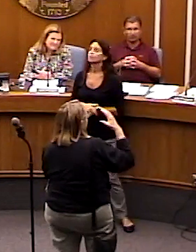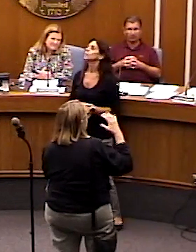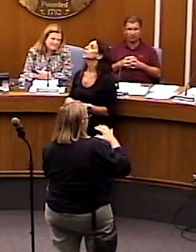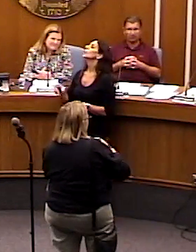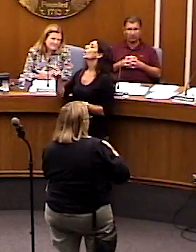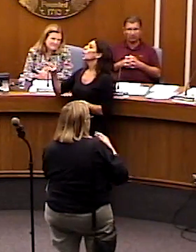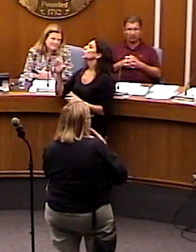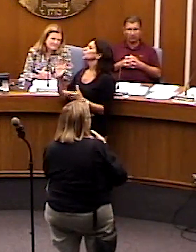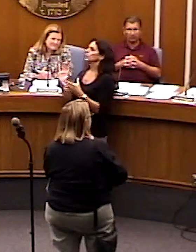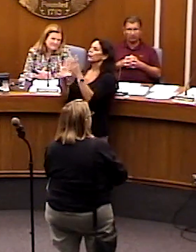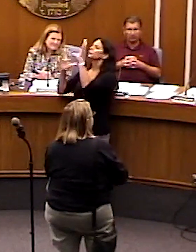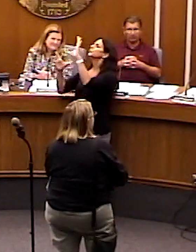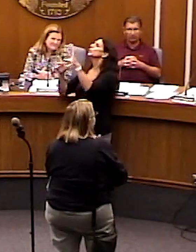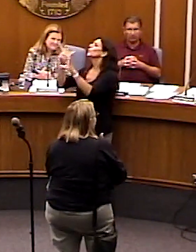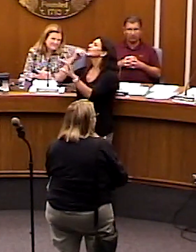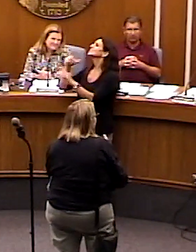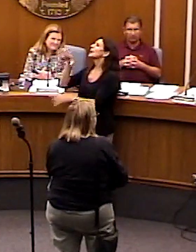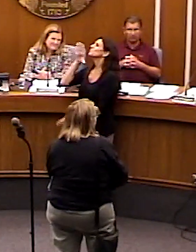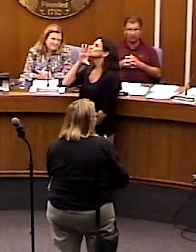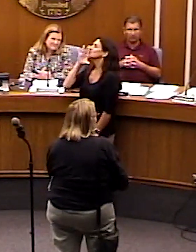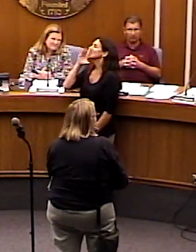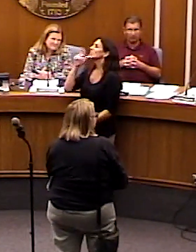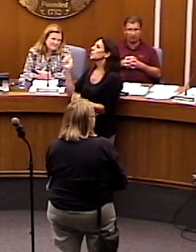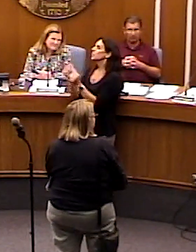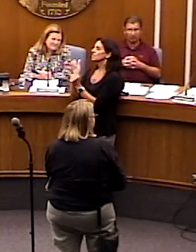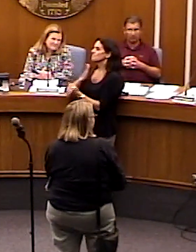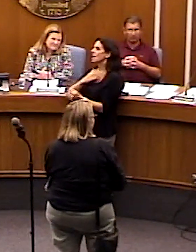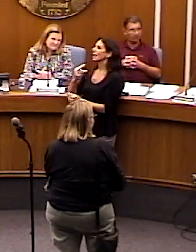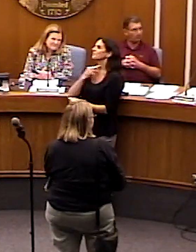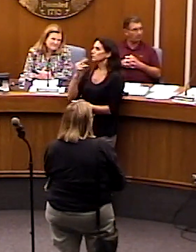You're confused because I'm speaking using my voice?